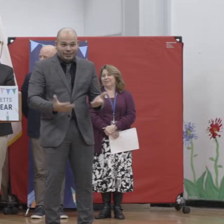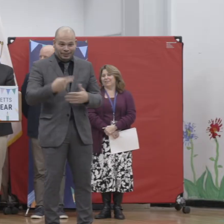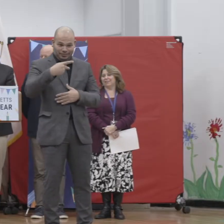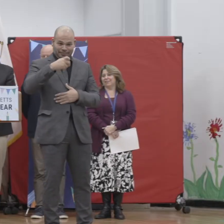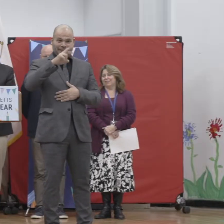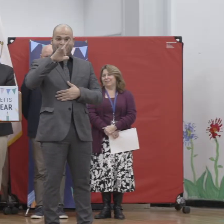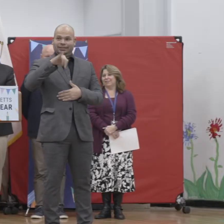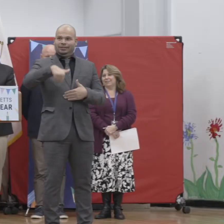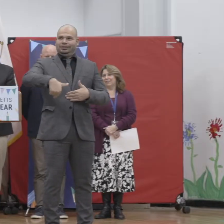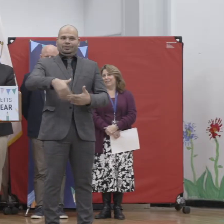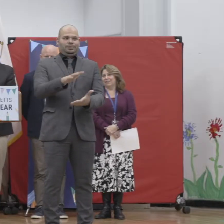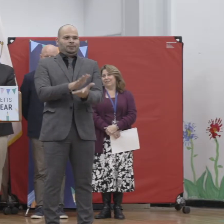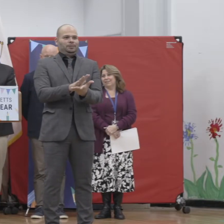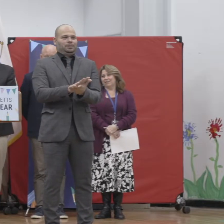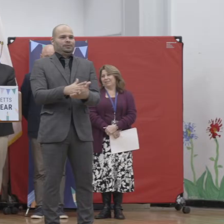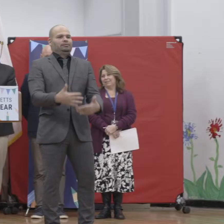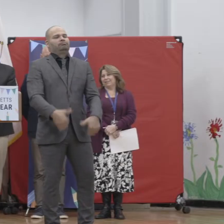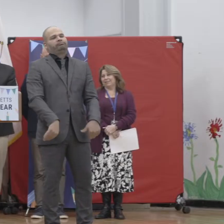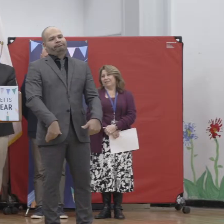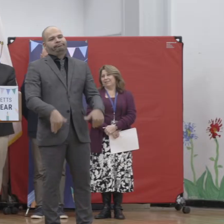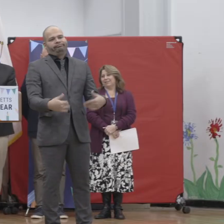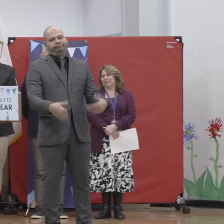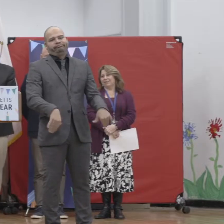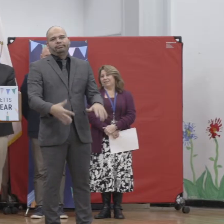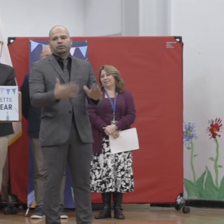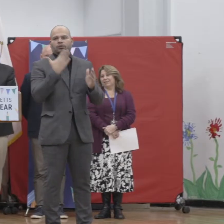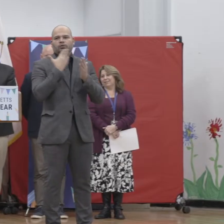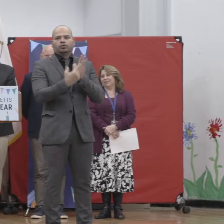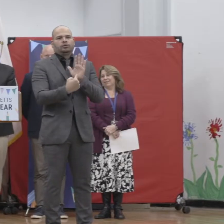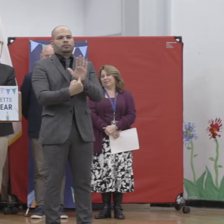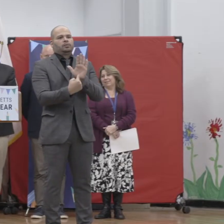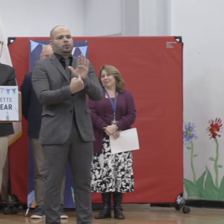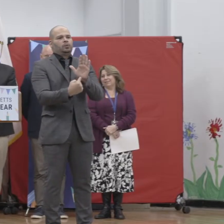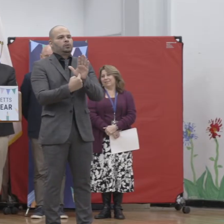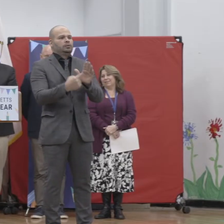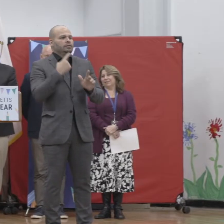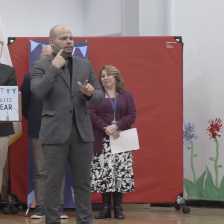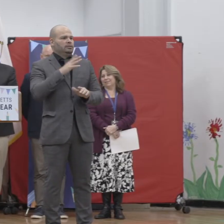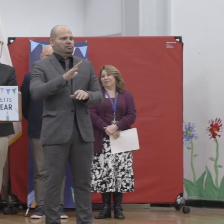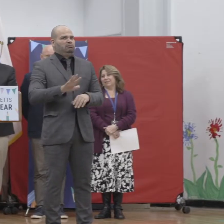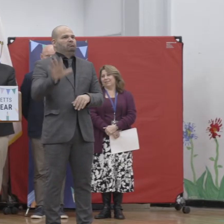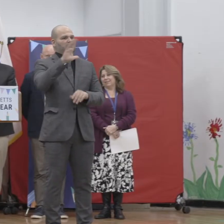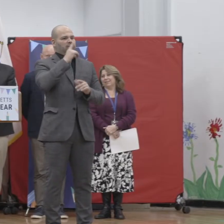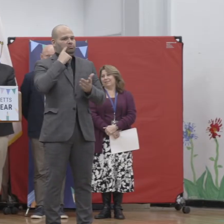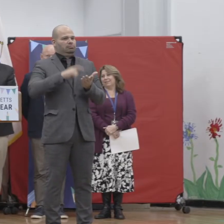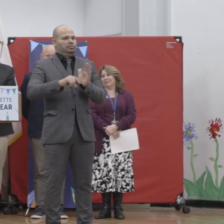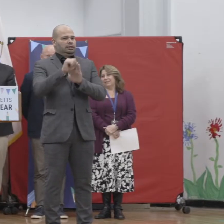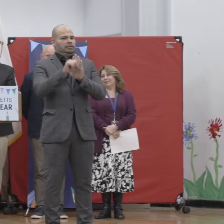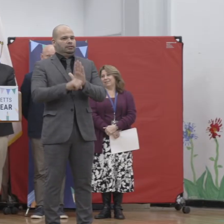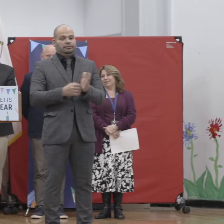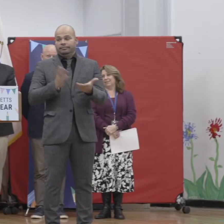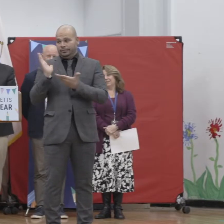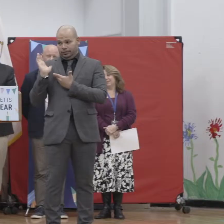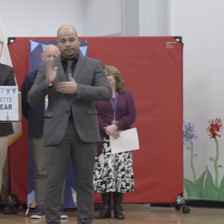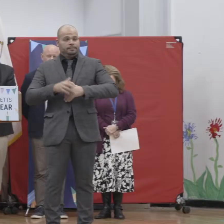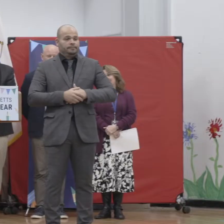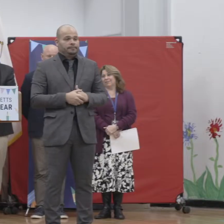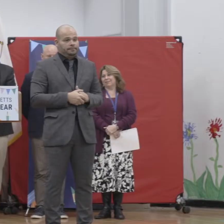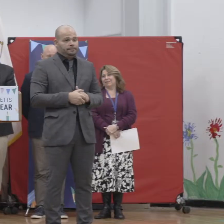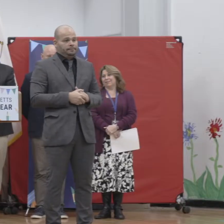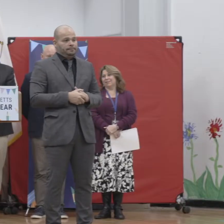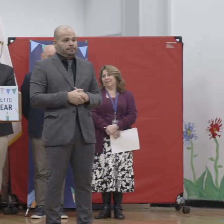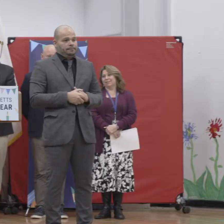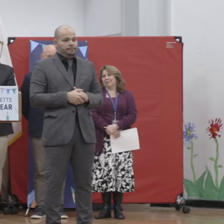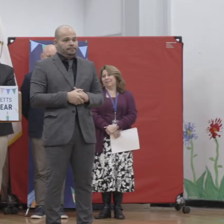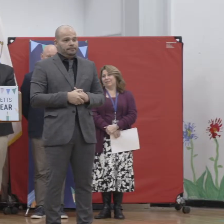all across the state during this time that she's the teacher of the year. And I'm so excited about that. So, Clearly, I'm an excitable